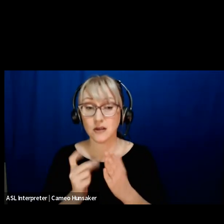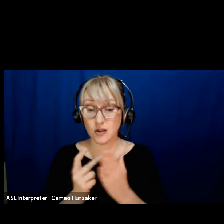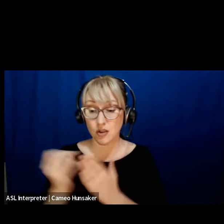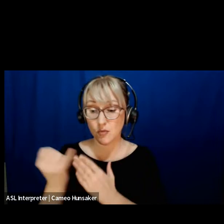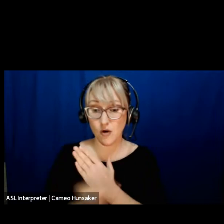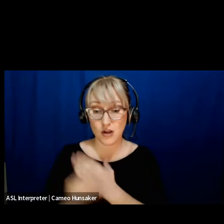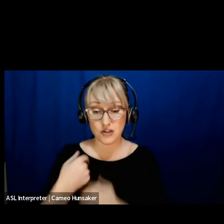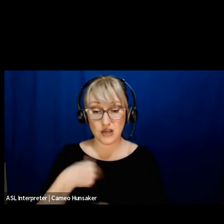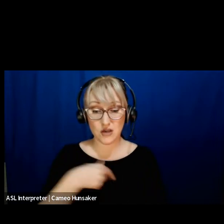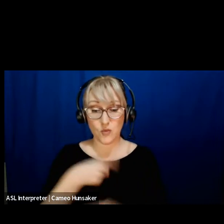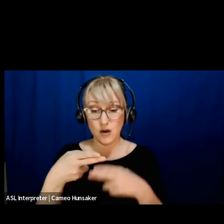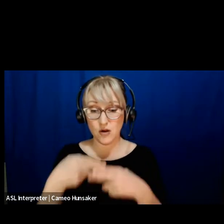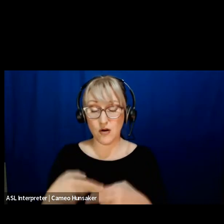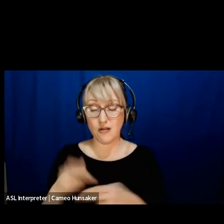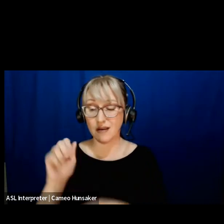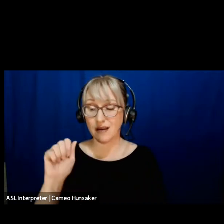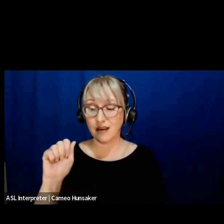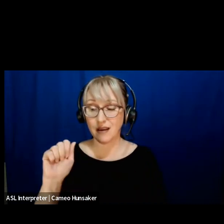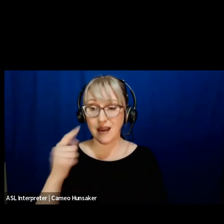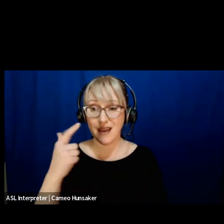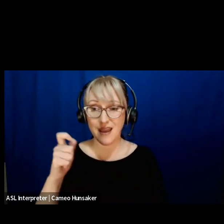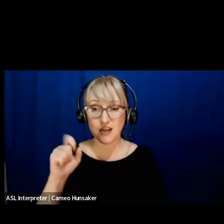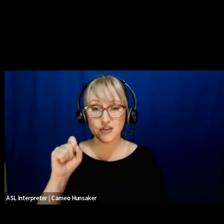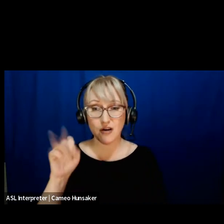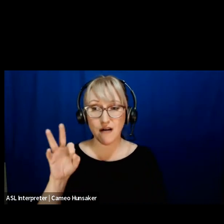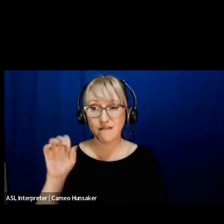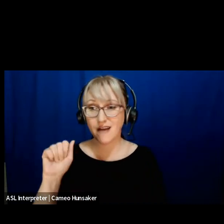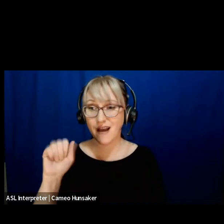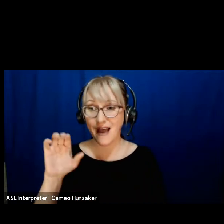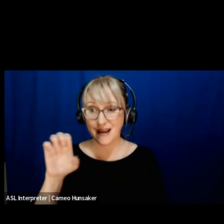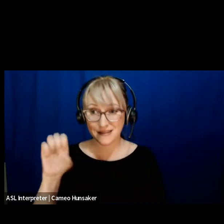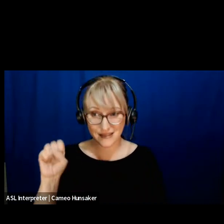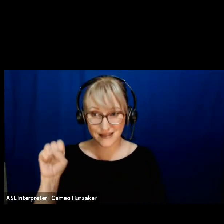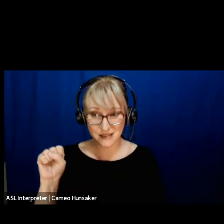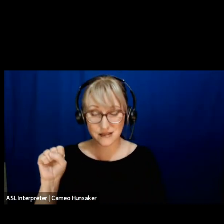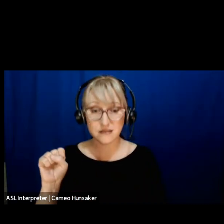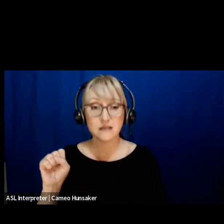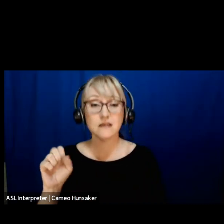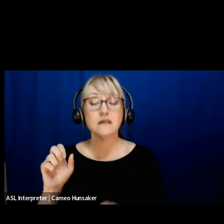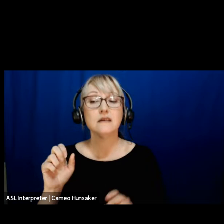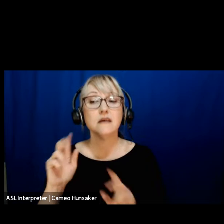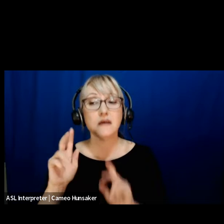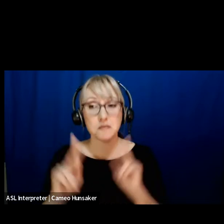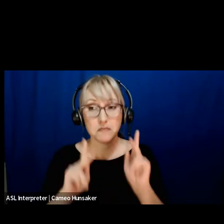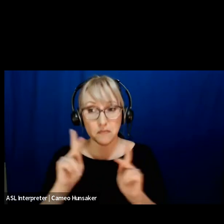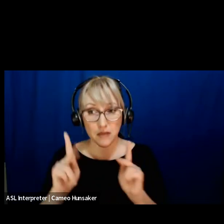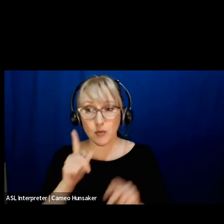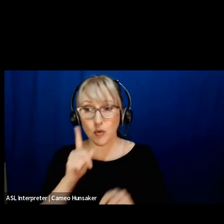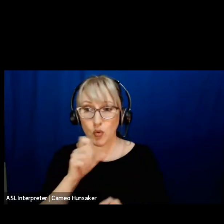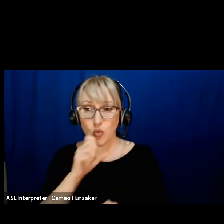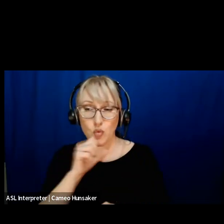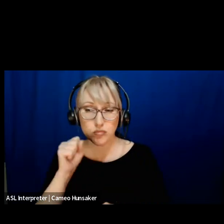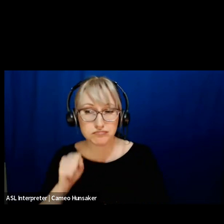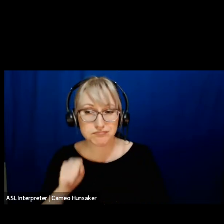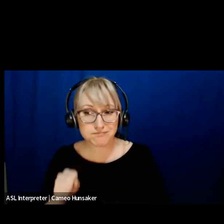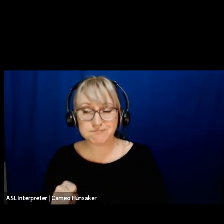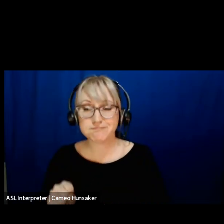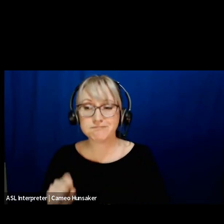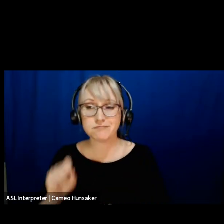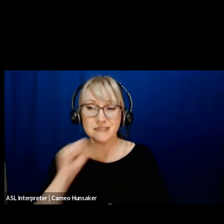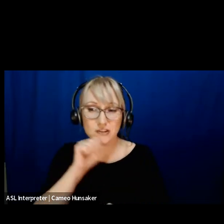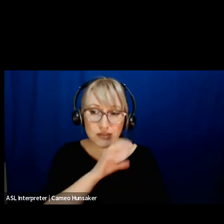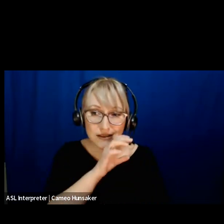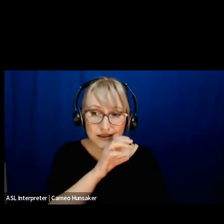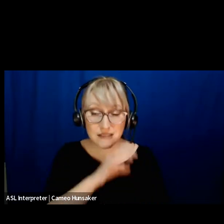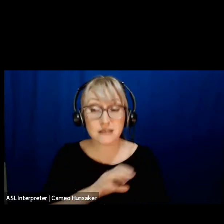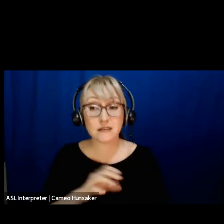calling Age of Access, aging adults who are deaf, hard of hearing, deaf, blind. And as